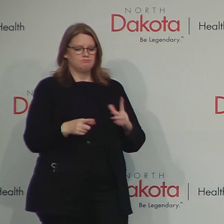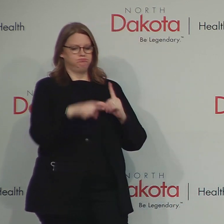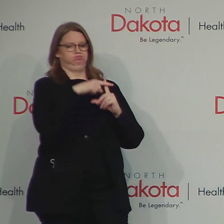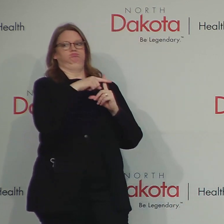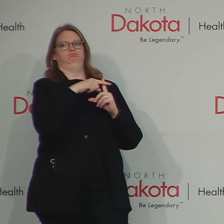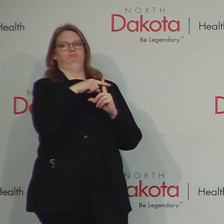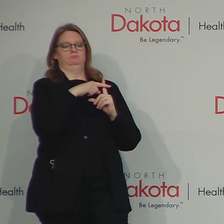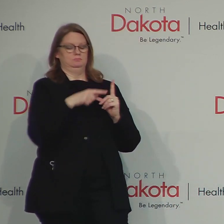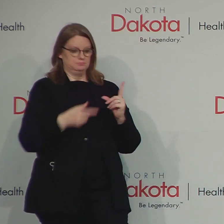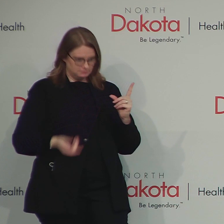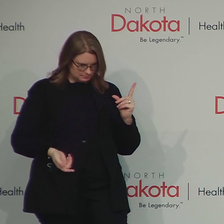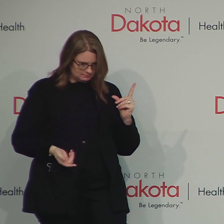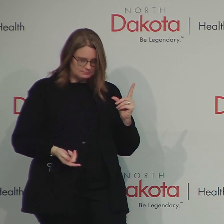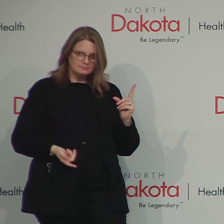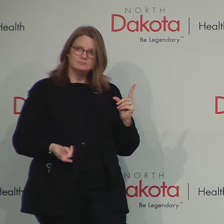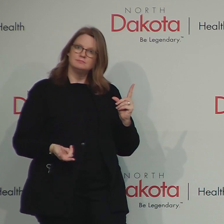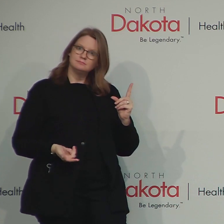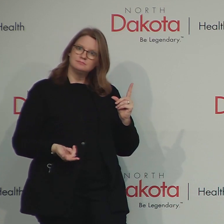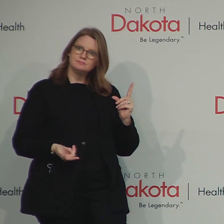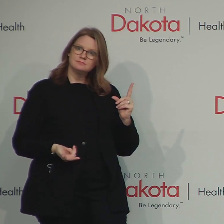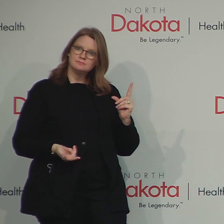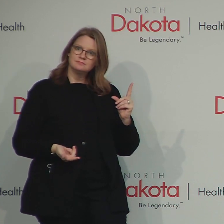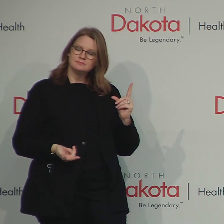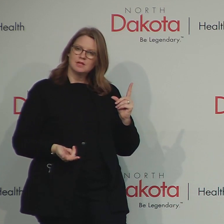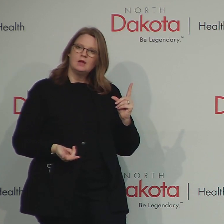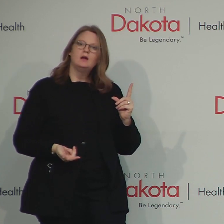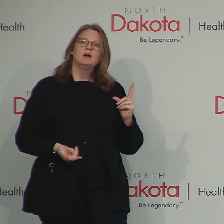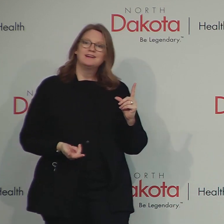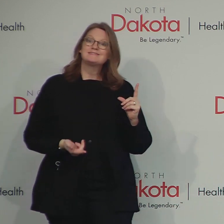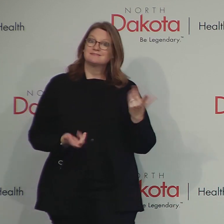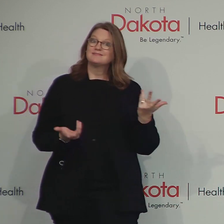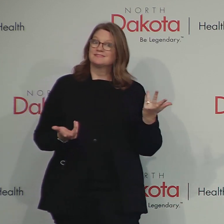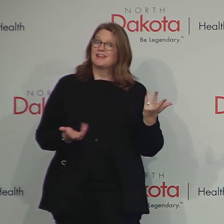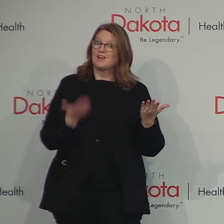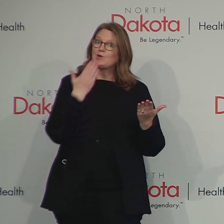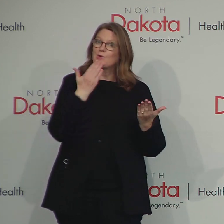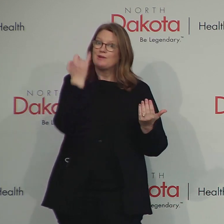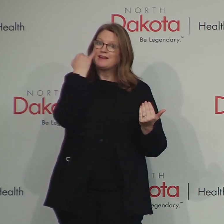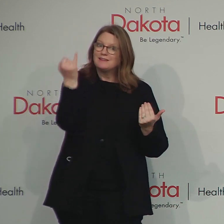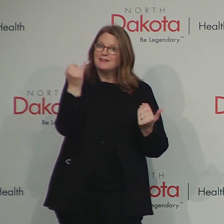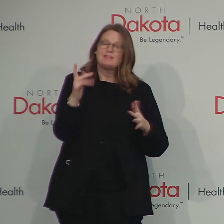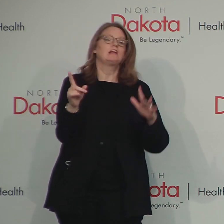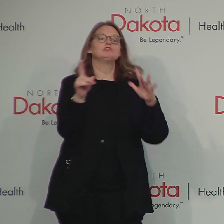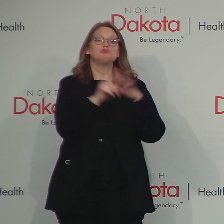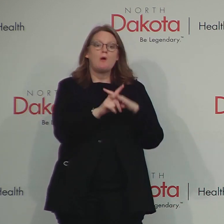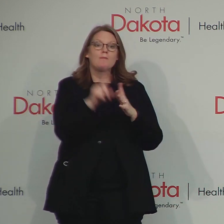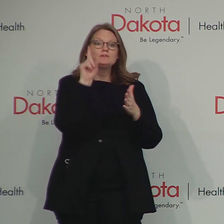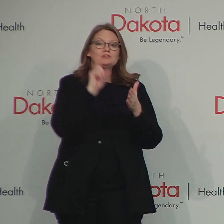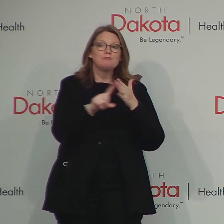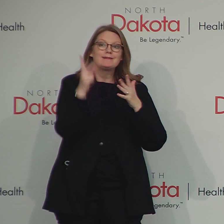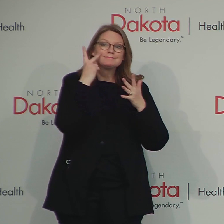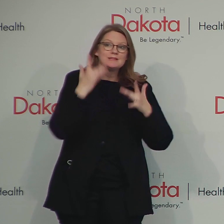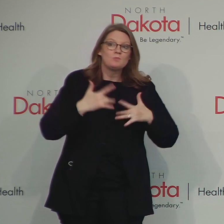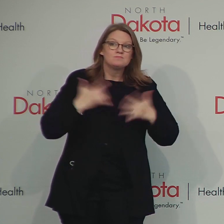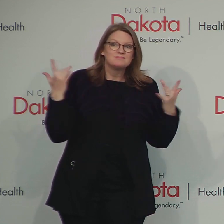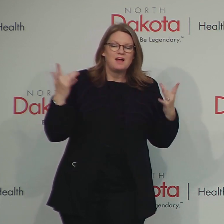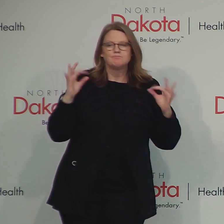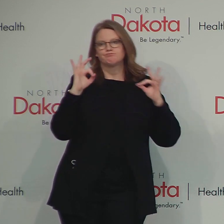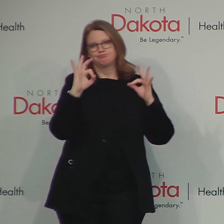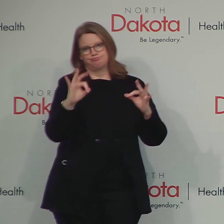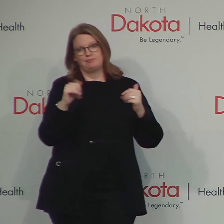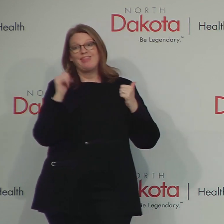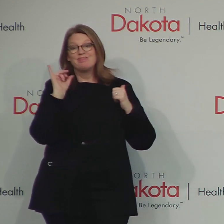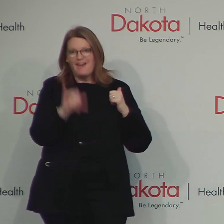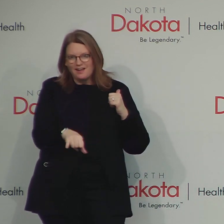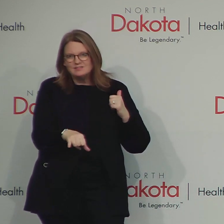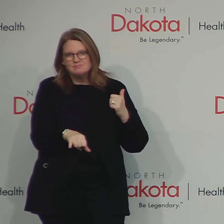out that they've got COVID. I mean, they're doing a great service by being part of that. And so there's